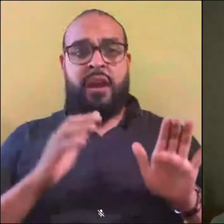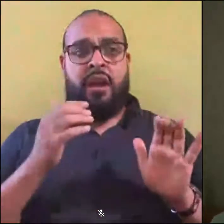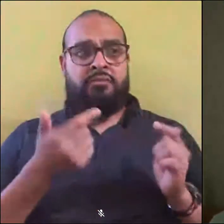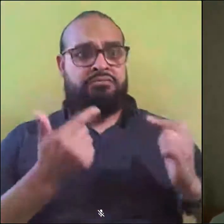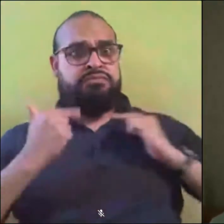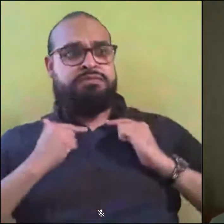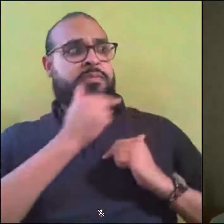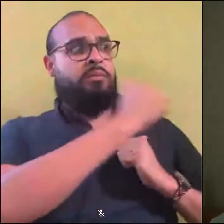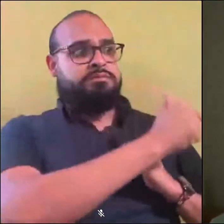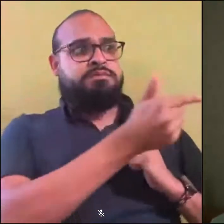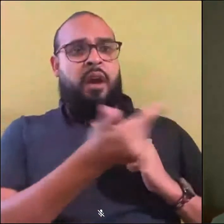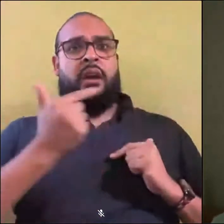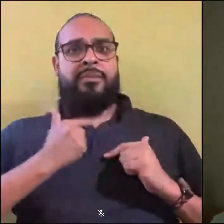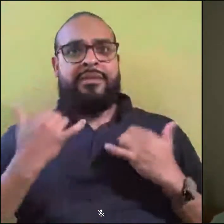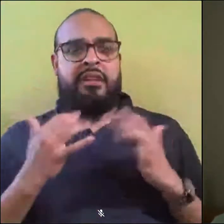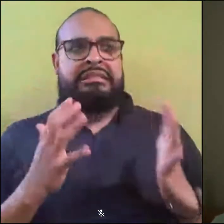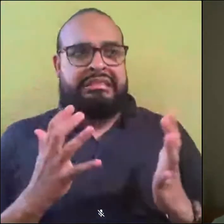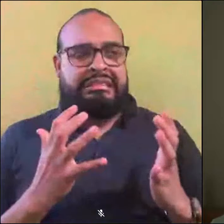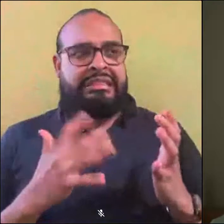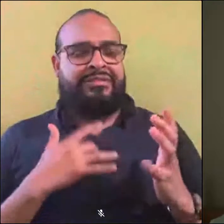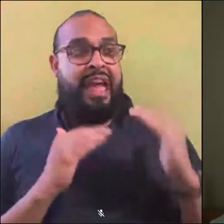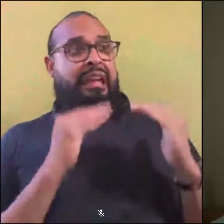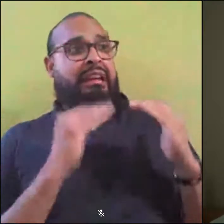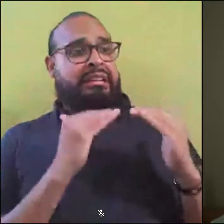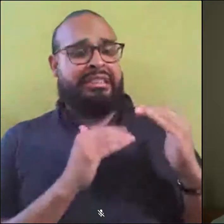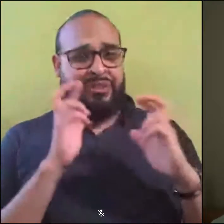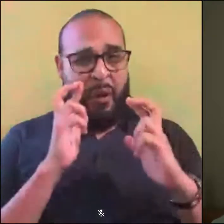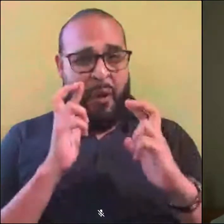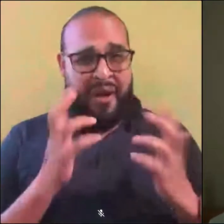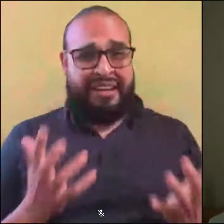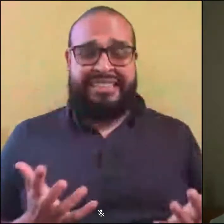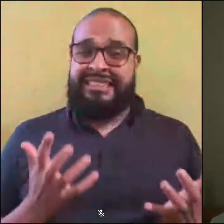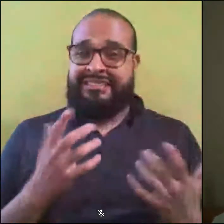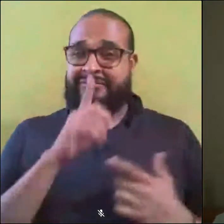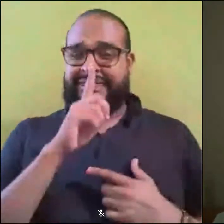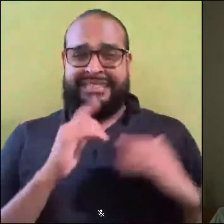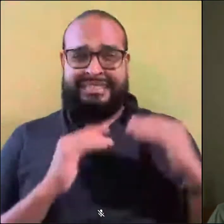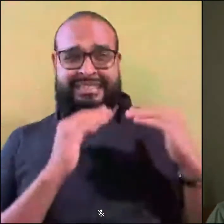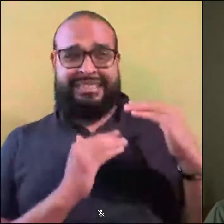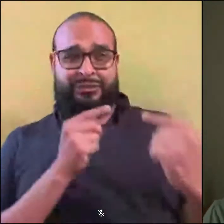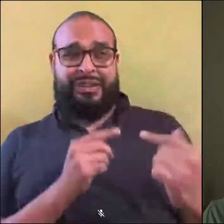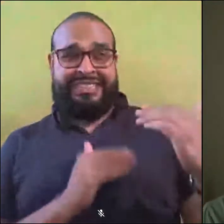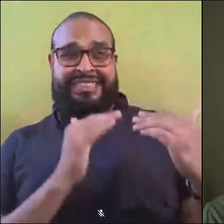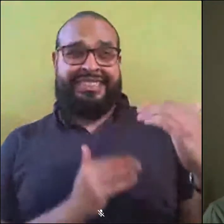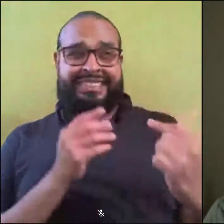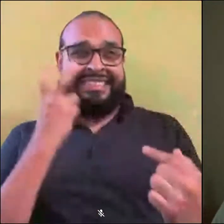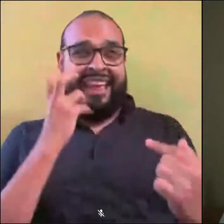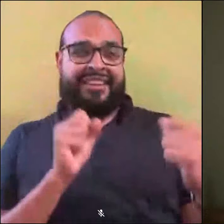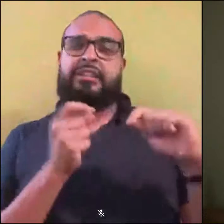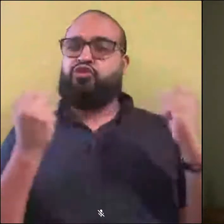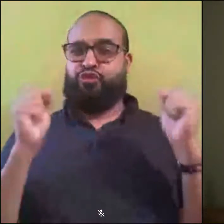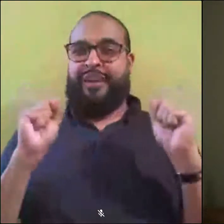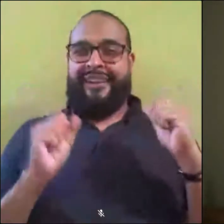that is a tall order. I suspect I won't actually meet that bar, but I'll try to do my best. Just